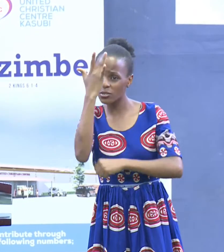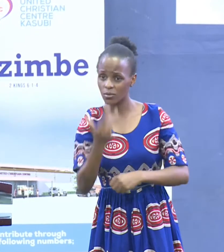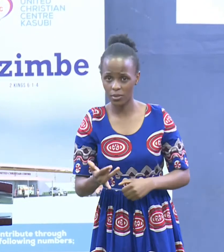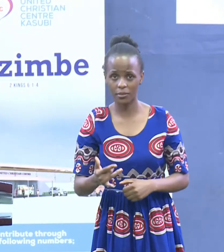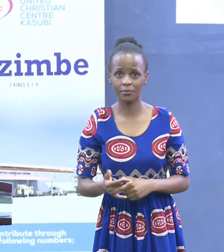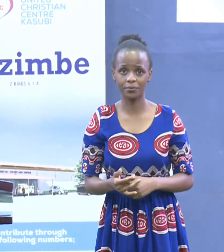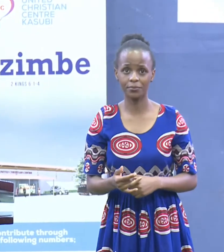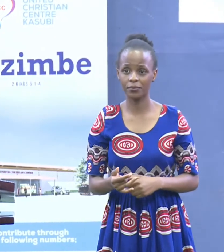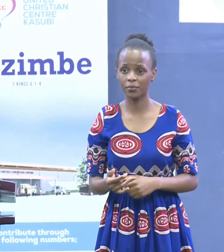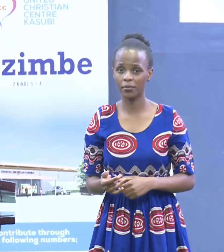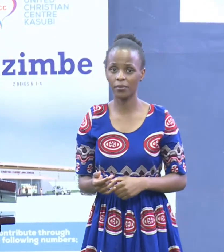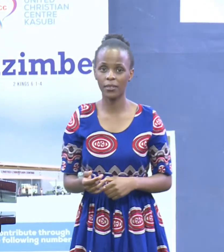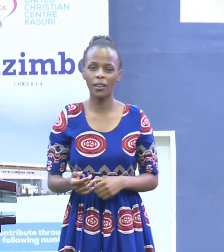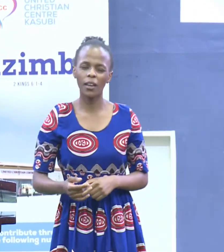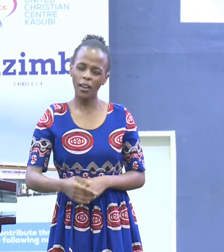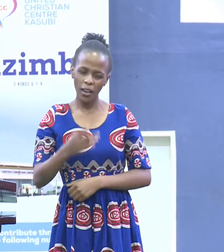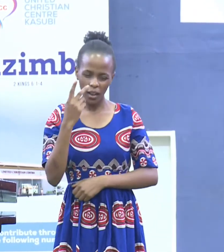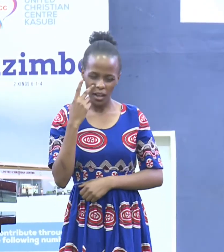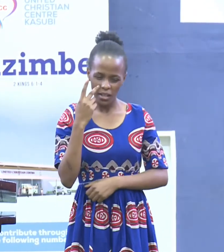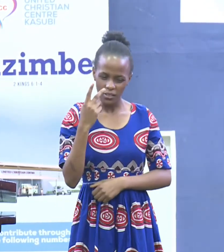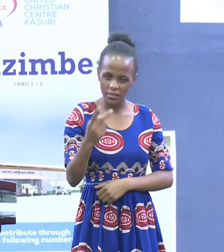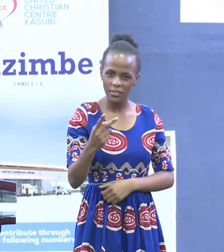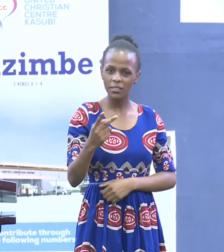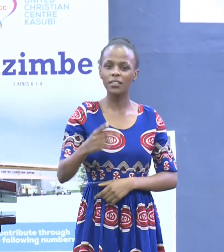reading the book of Acts of the Apostles?